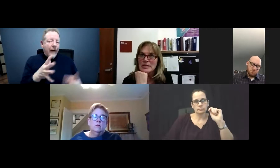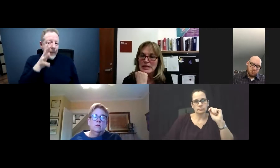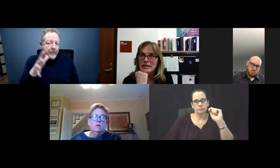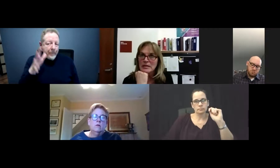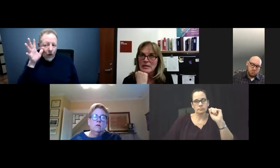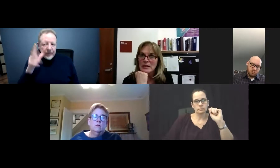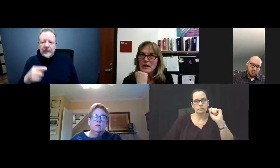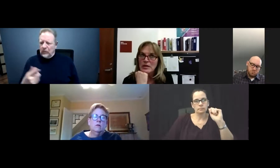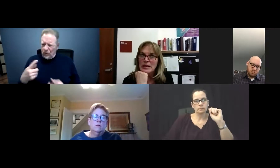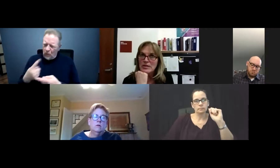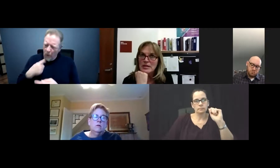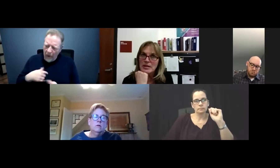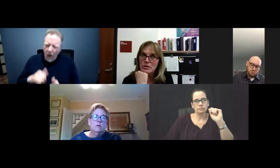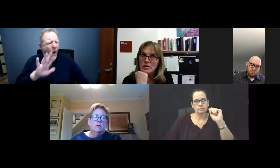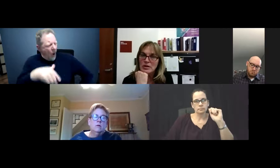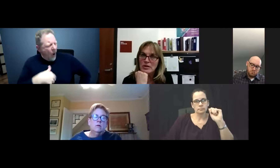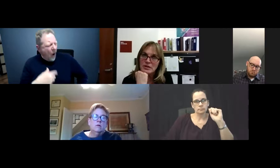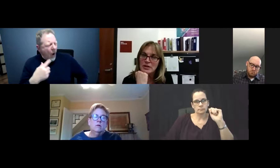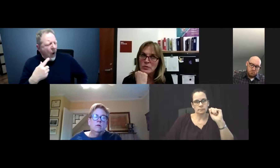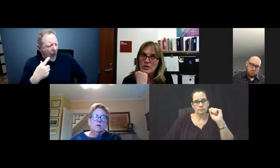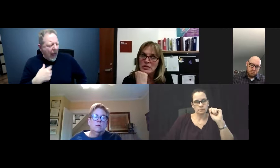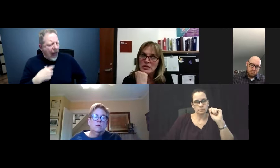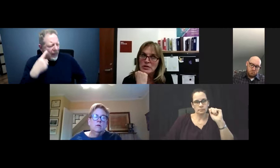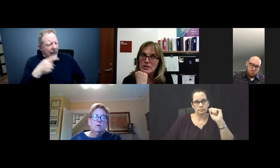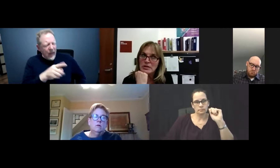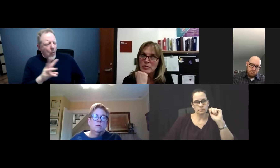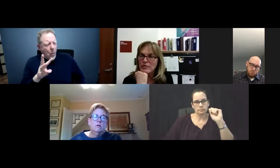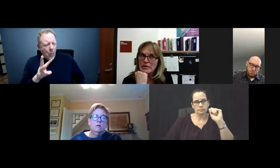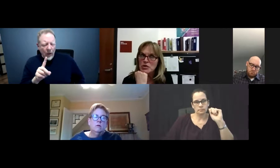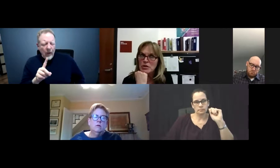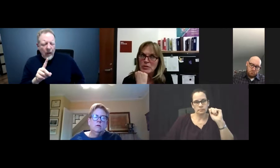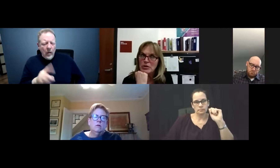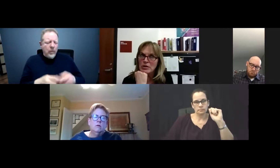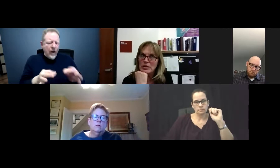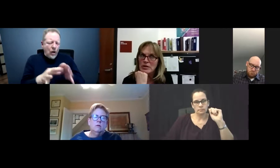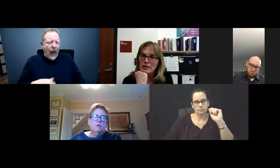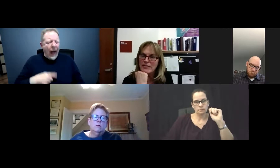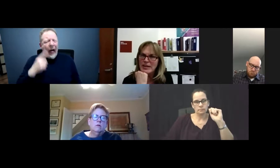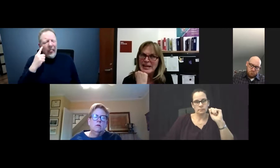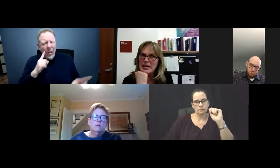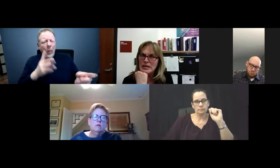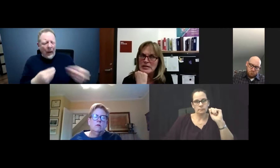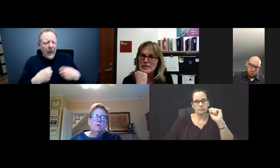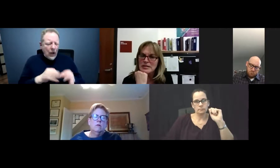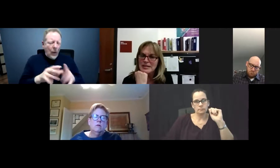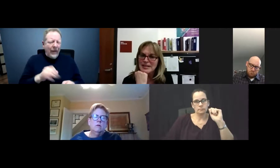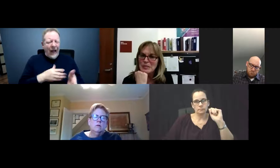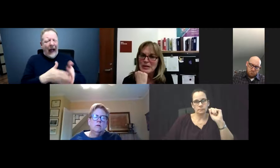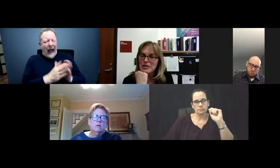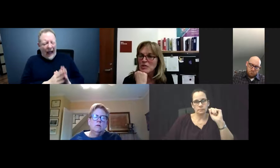said, oh yeah, I think they would provide an interpreter if I asked, but they